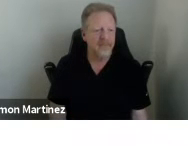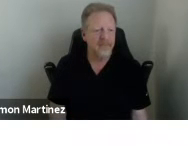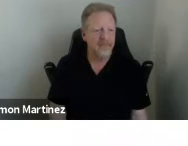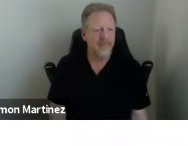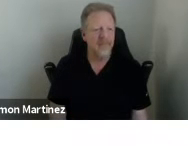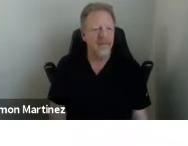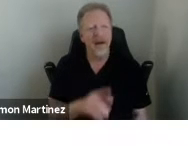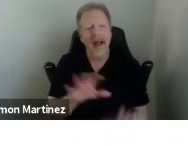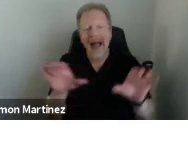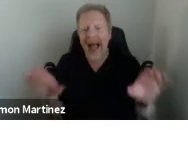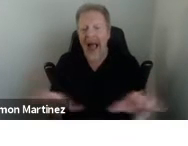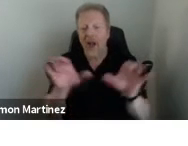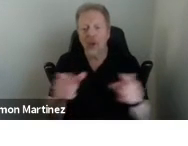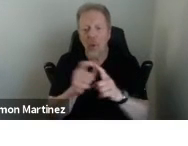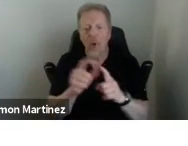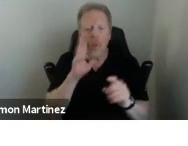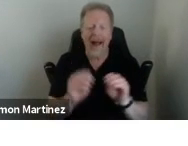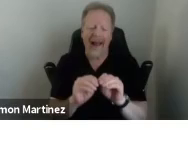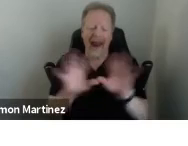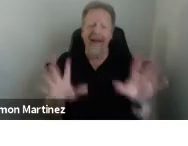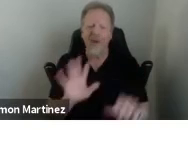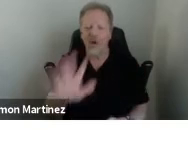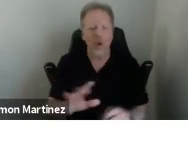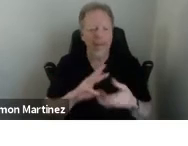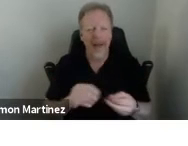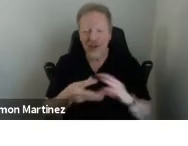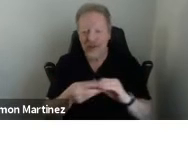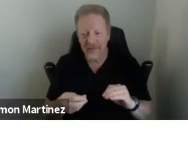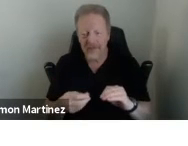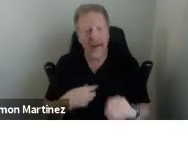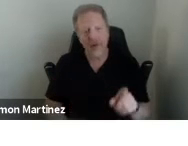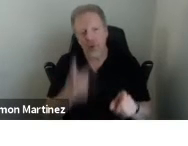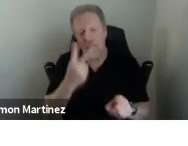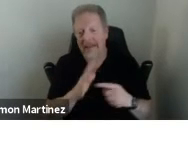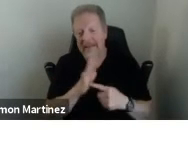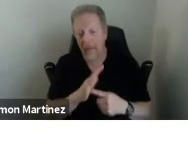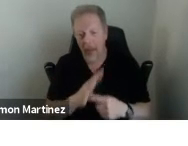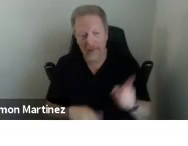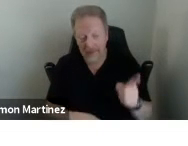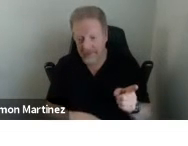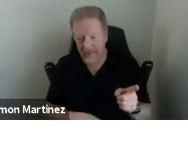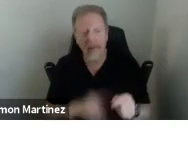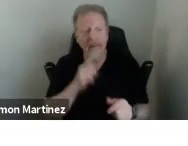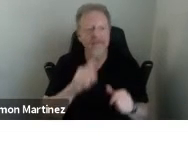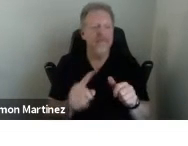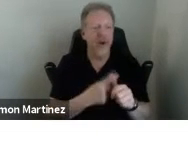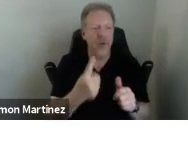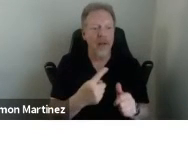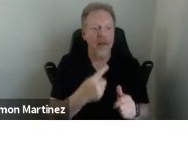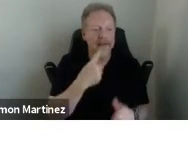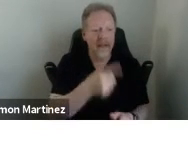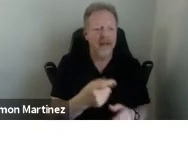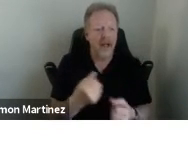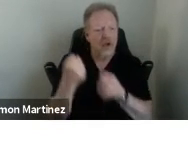So action words will clarify your message. Here are 2 examples. And the first one lacks strength